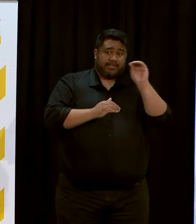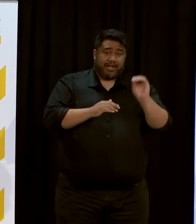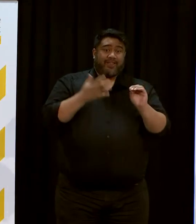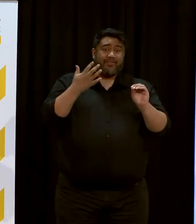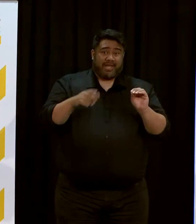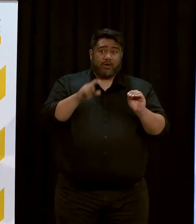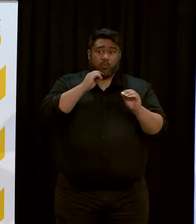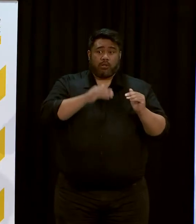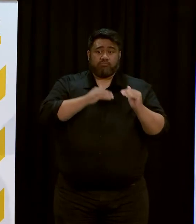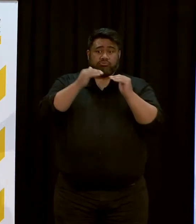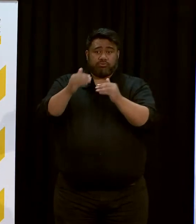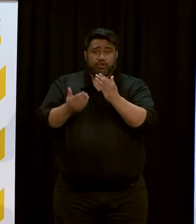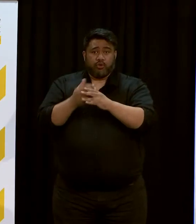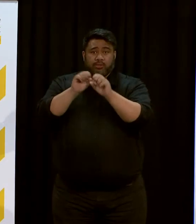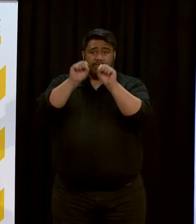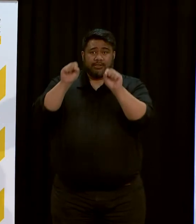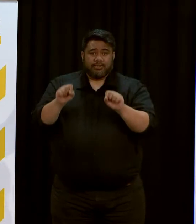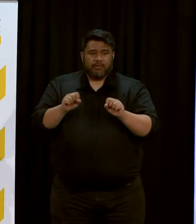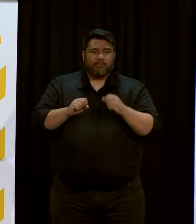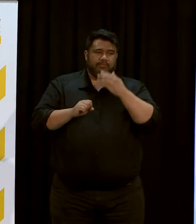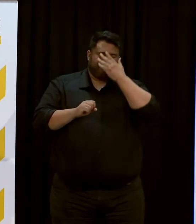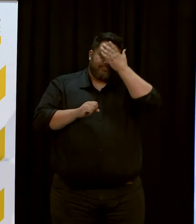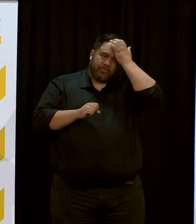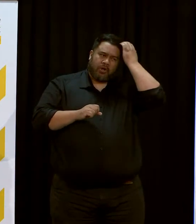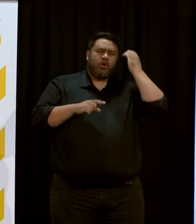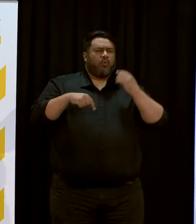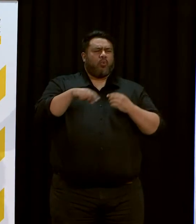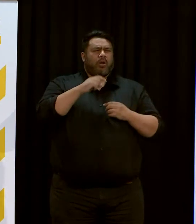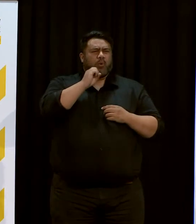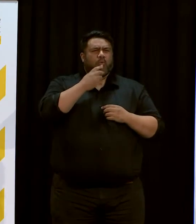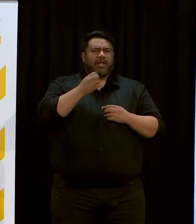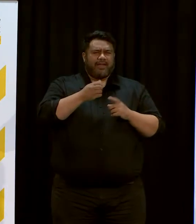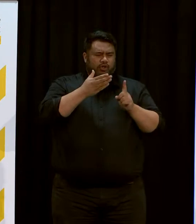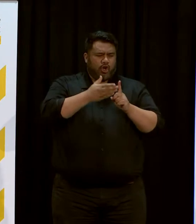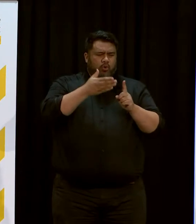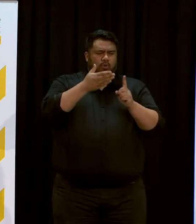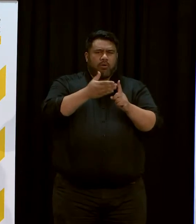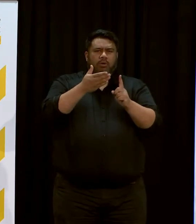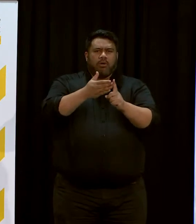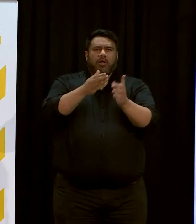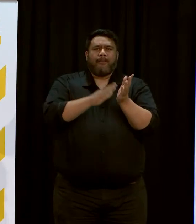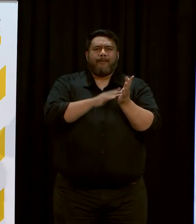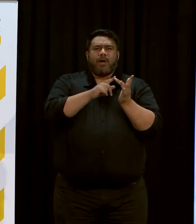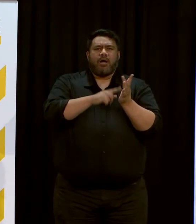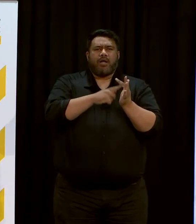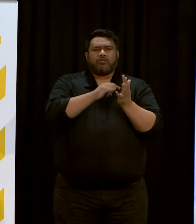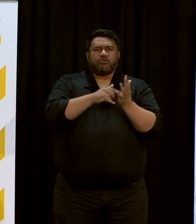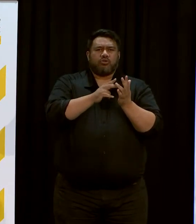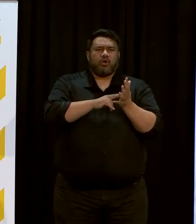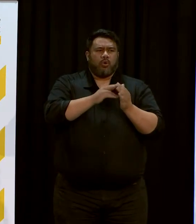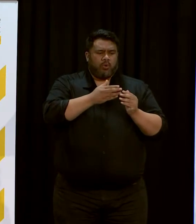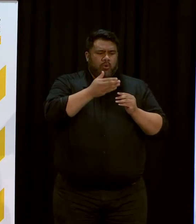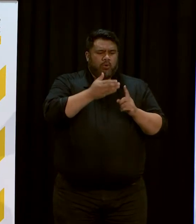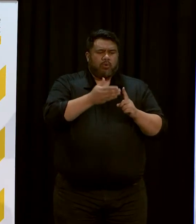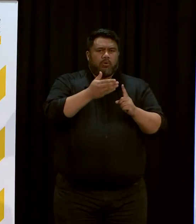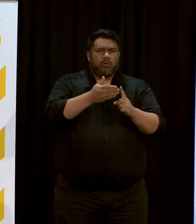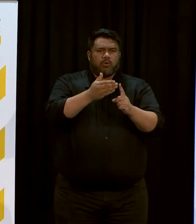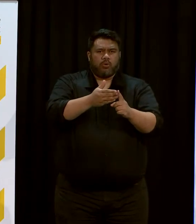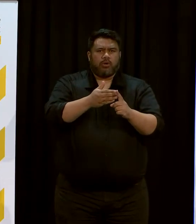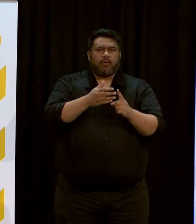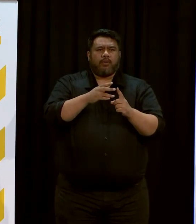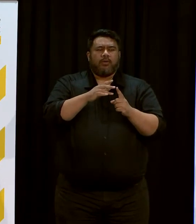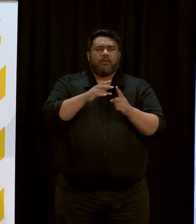a milestone, as it were, an entry point, but I'm not going to speak any further to that until all of those details are finalised and presented on Friday. Not even